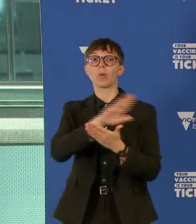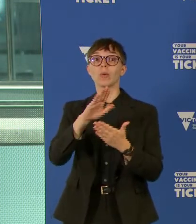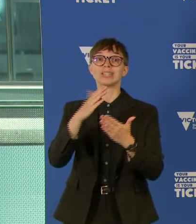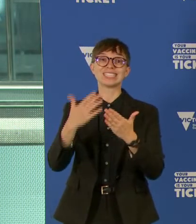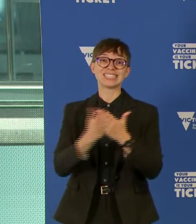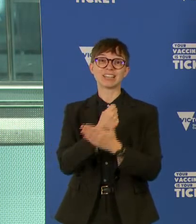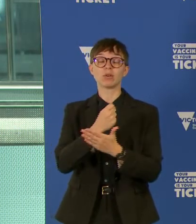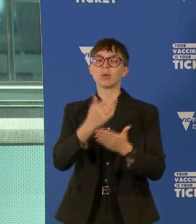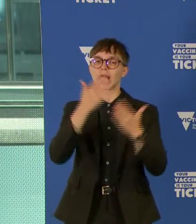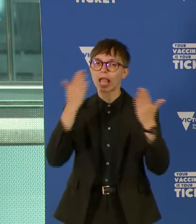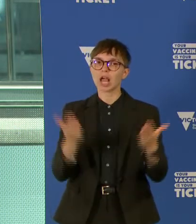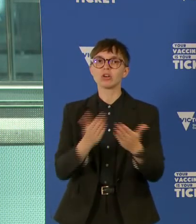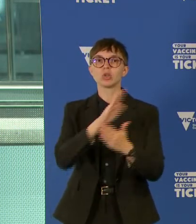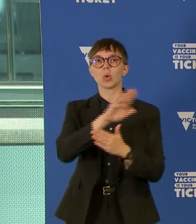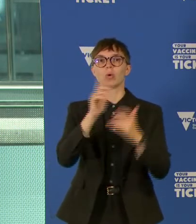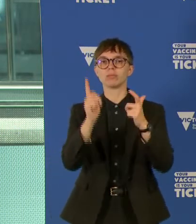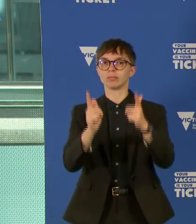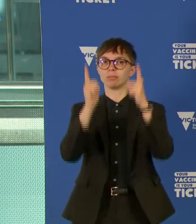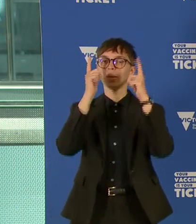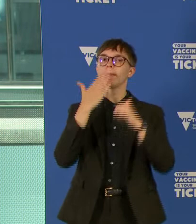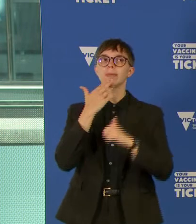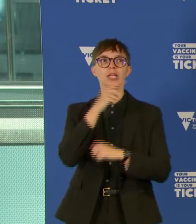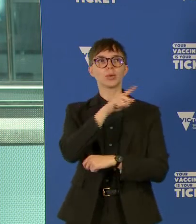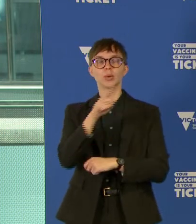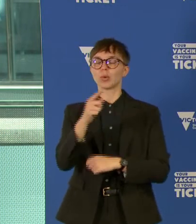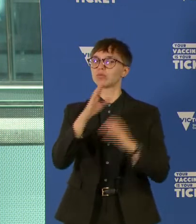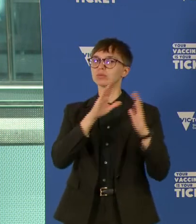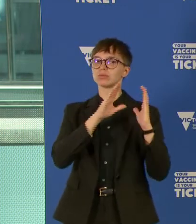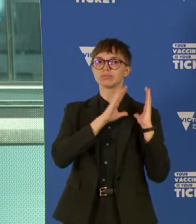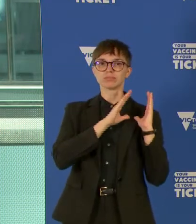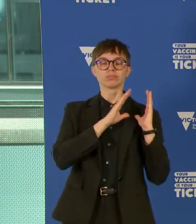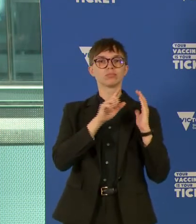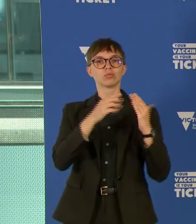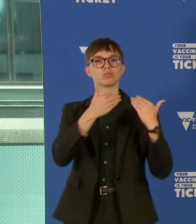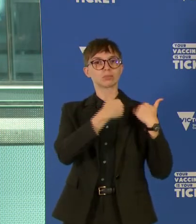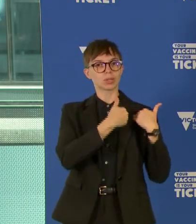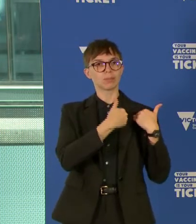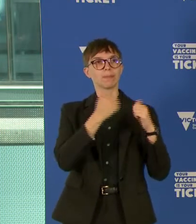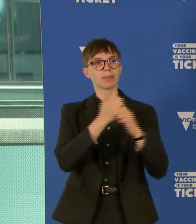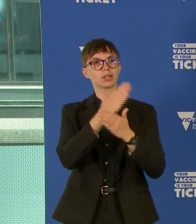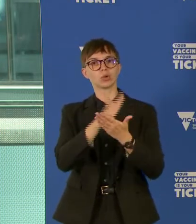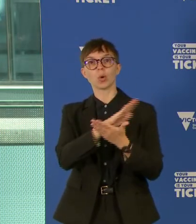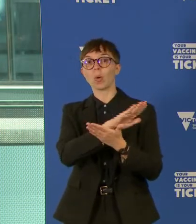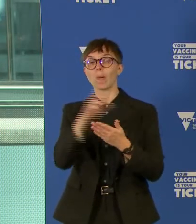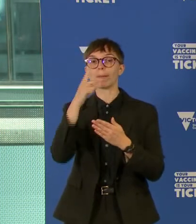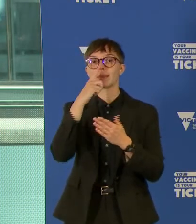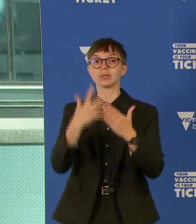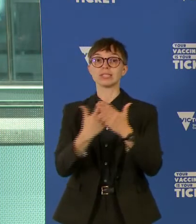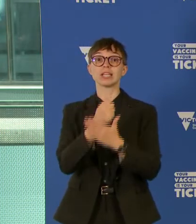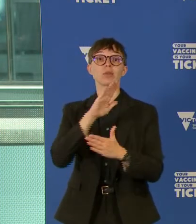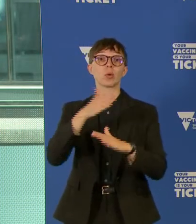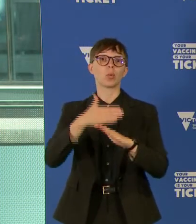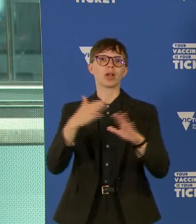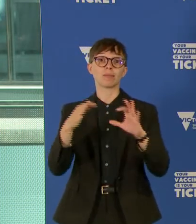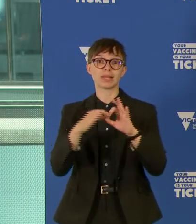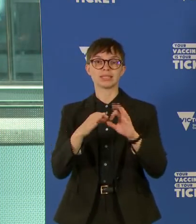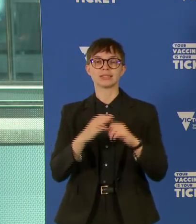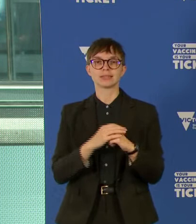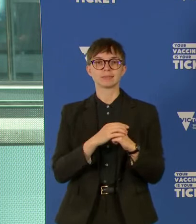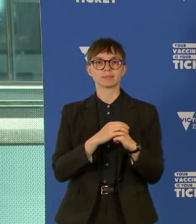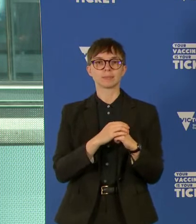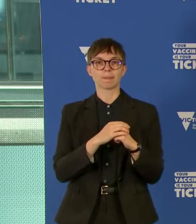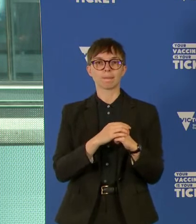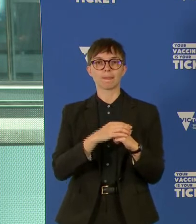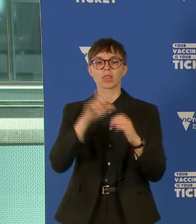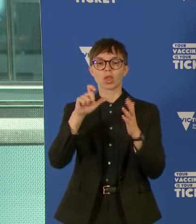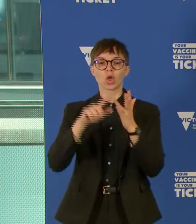take their responsibilities seriously. There is an obligation to have a COVID-safe plan. That isn't changing. How